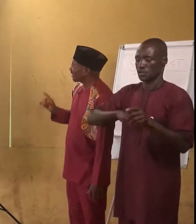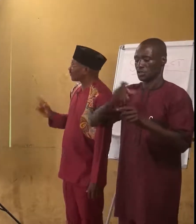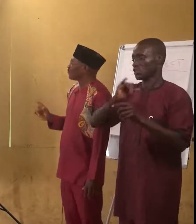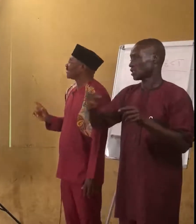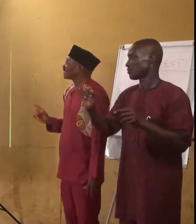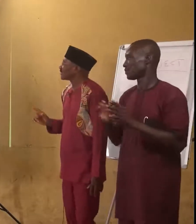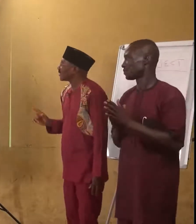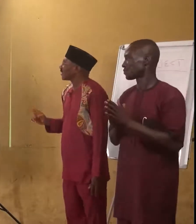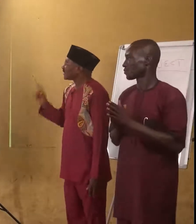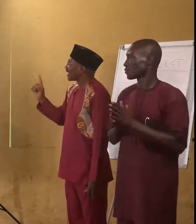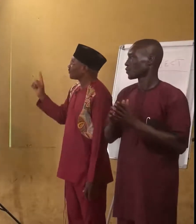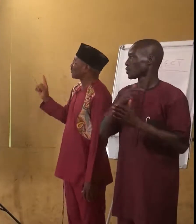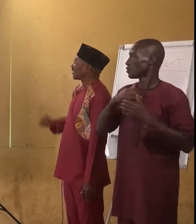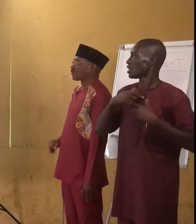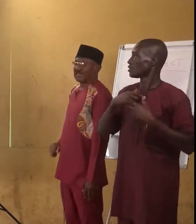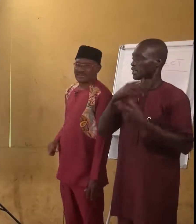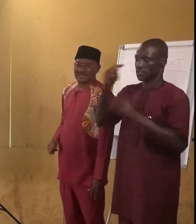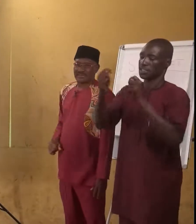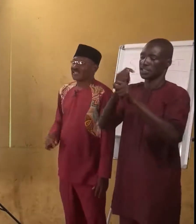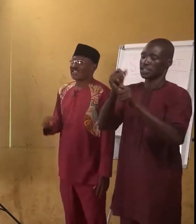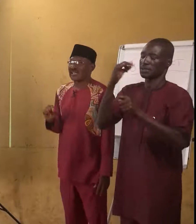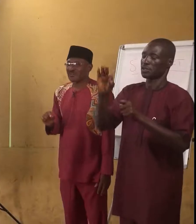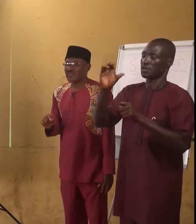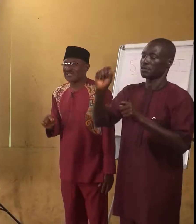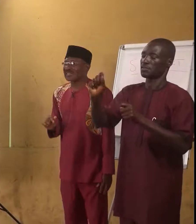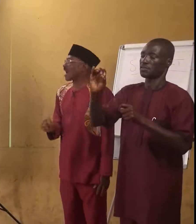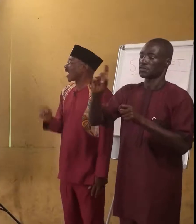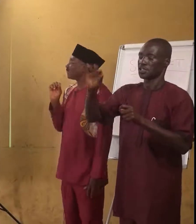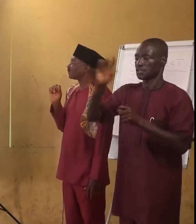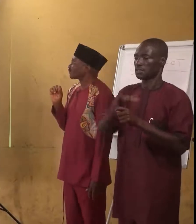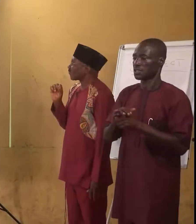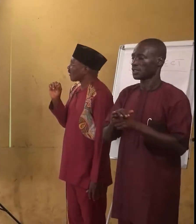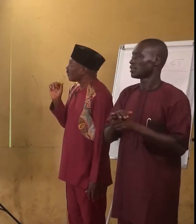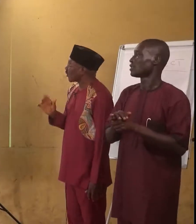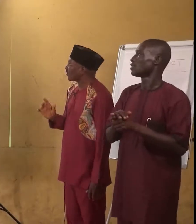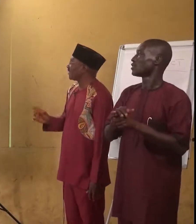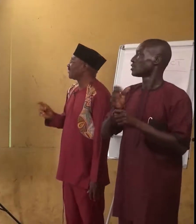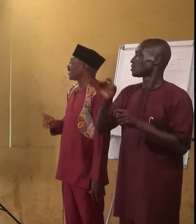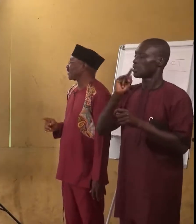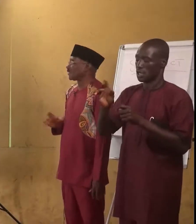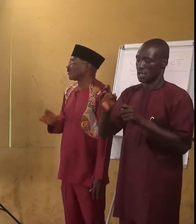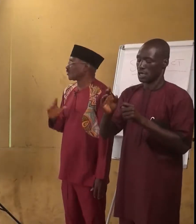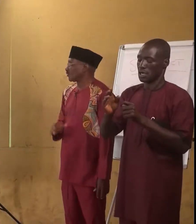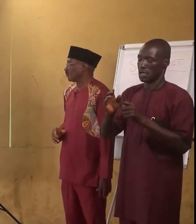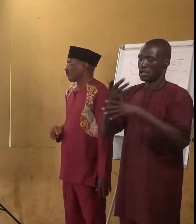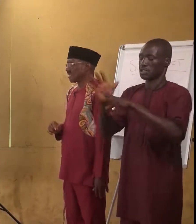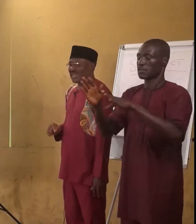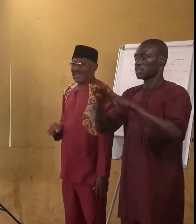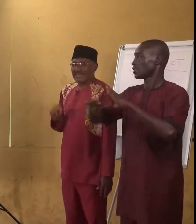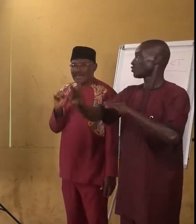Now, types of settlement. Settlements are broadly divided into